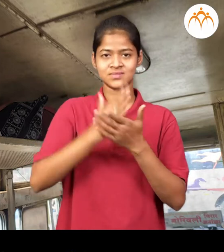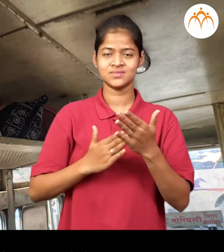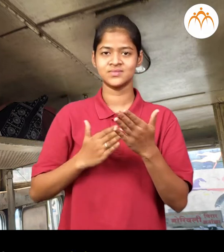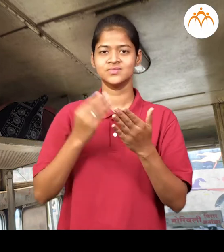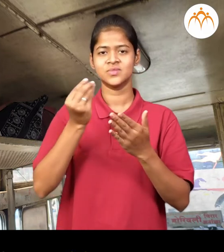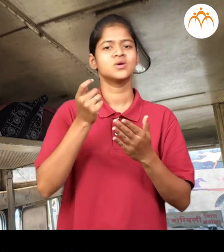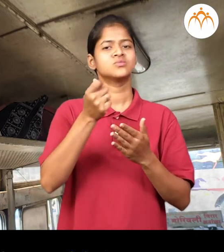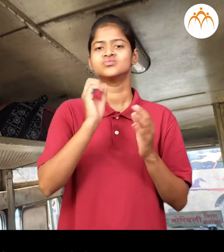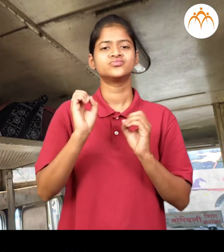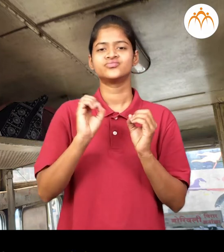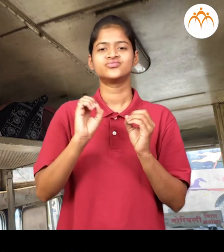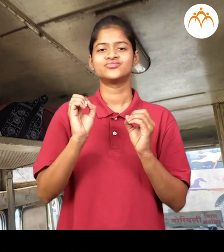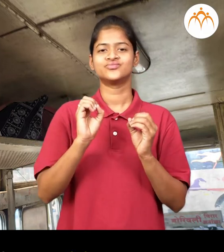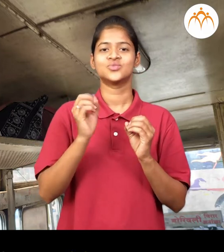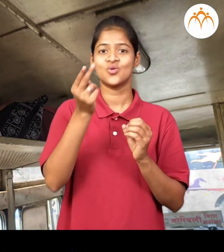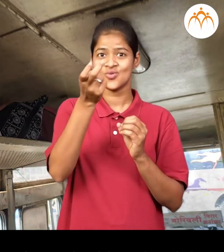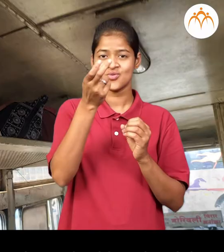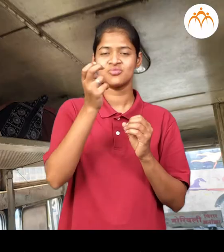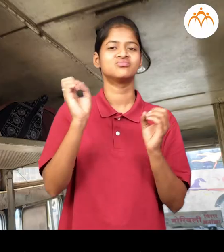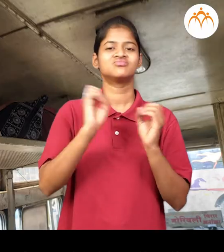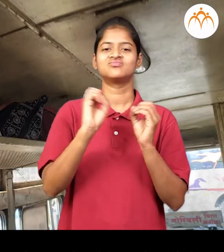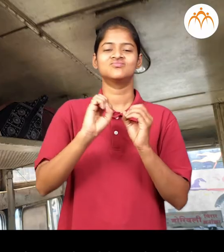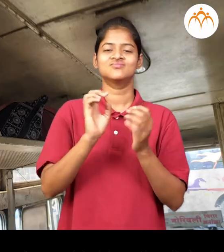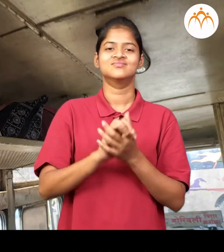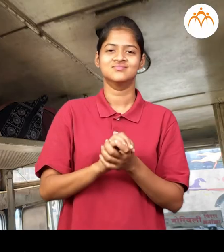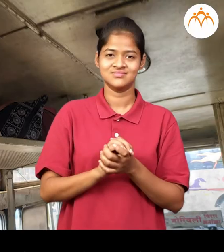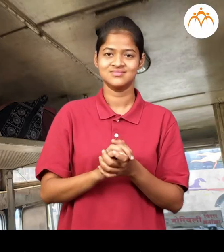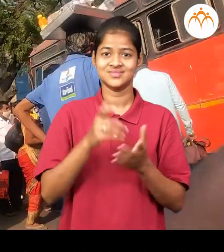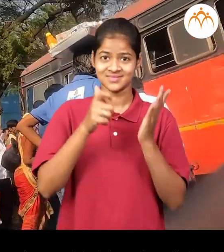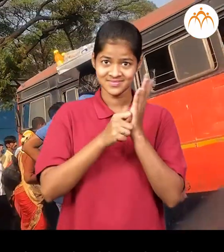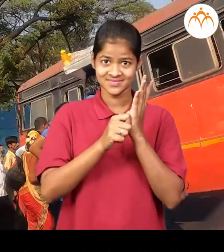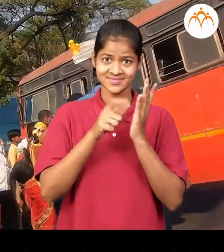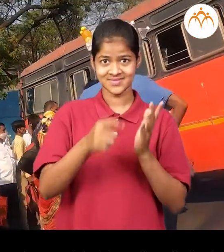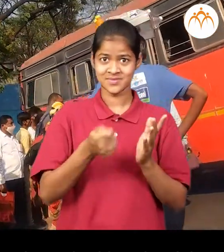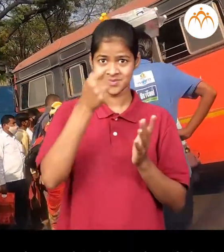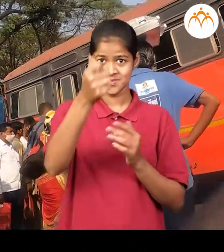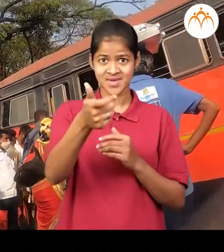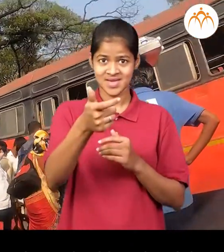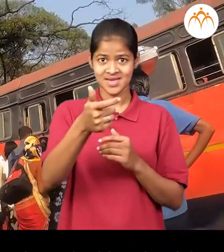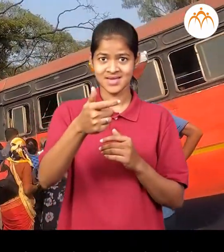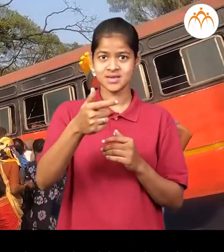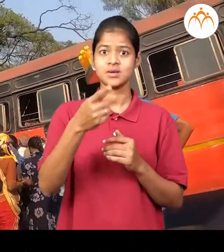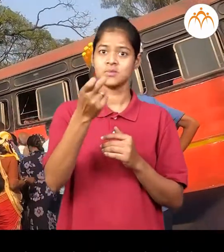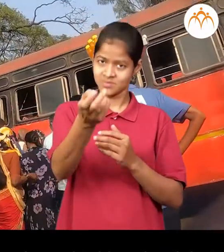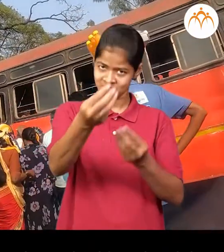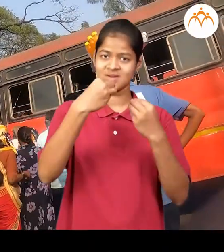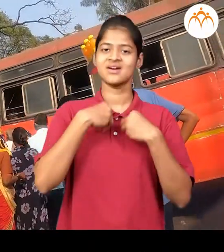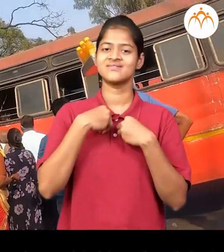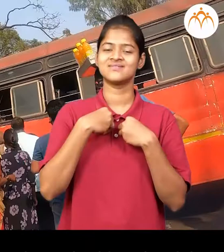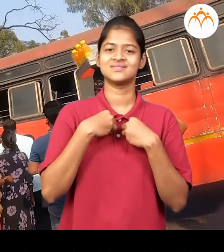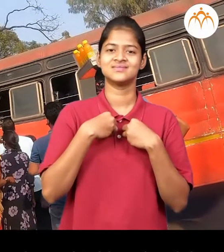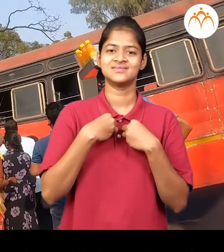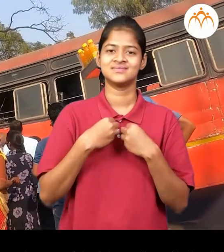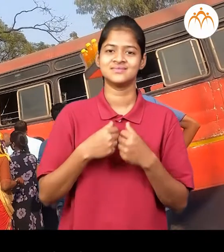did not have a ticket. They were paying the conductor uncle and taking